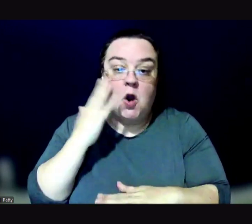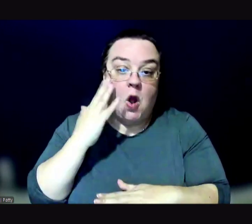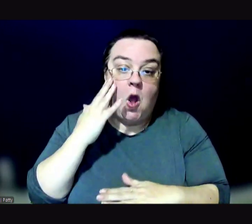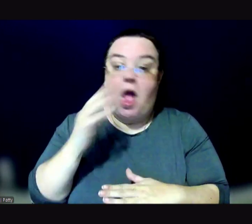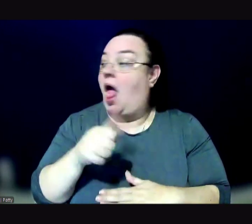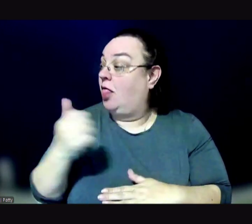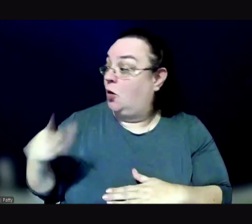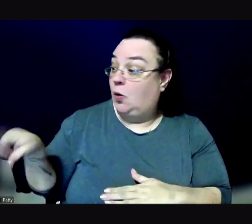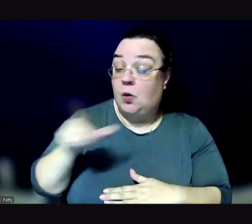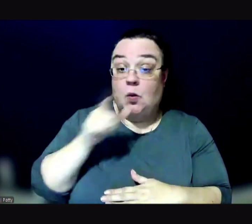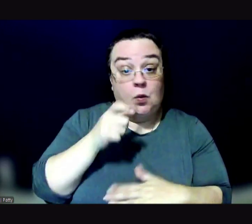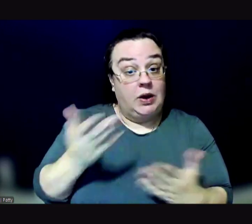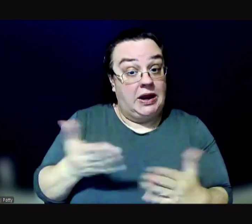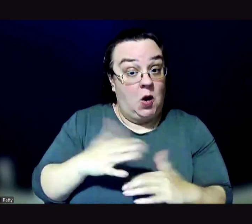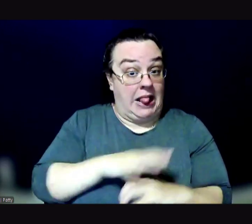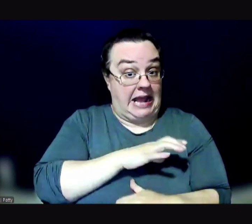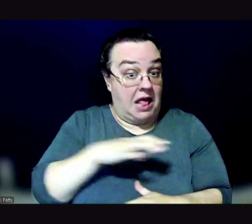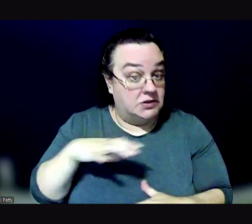council members and